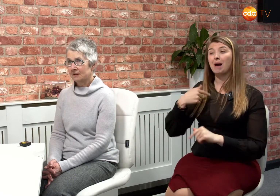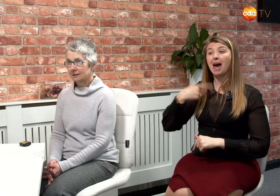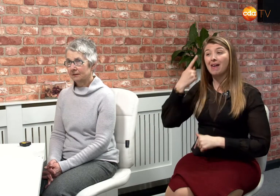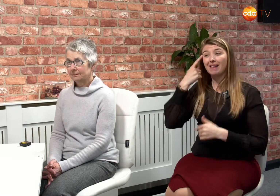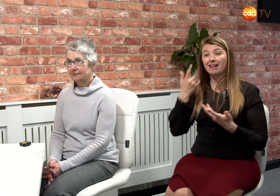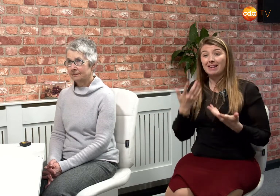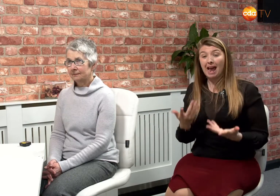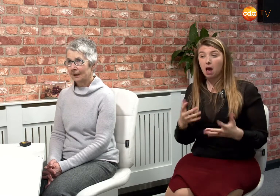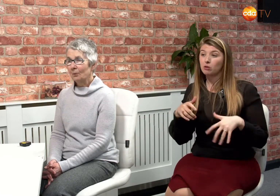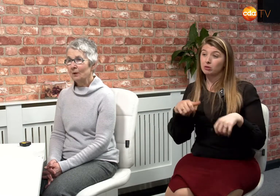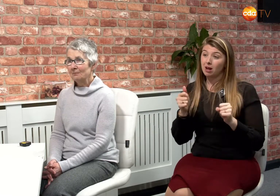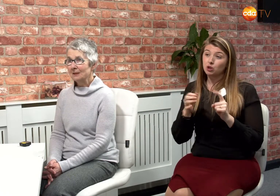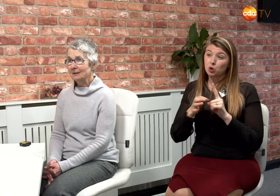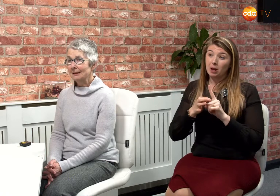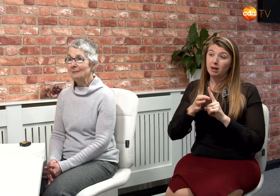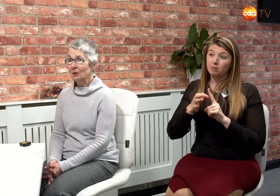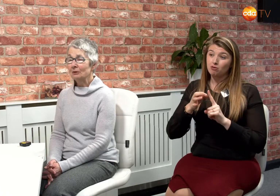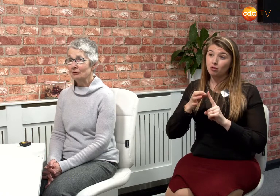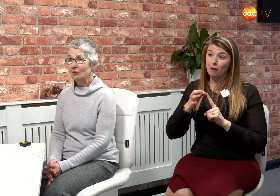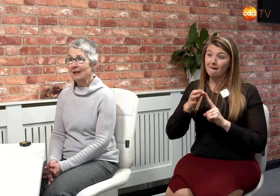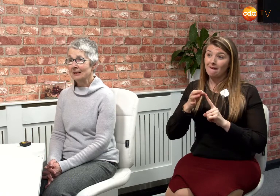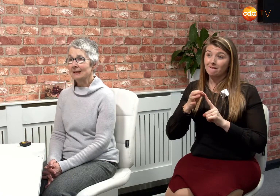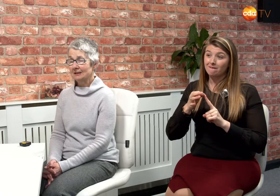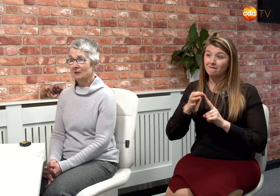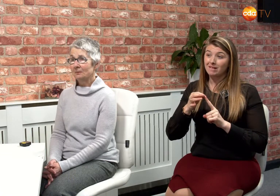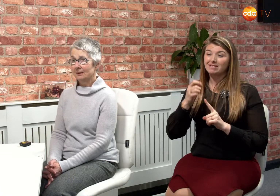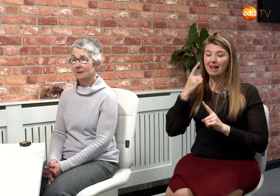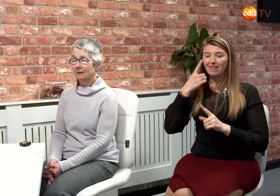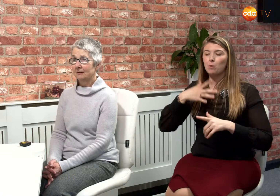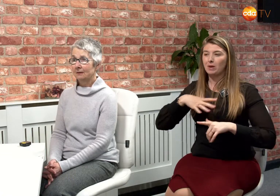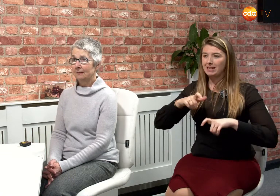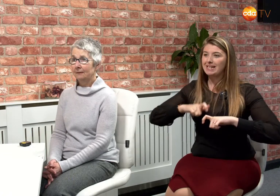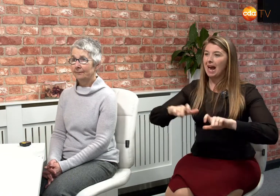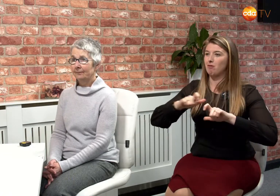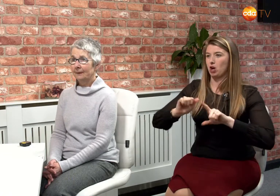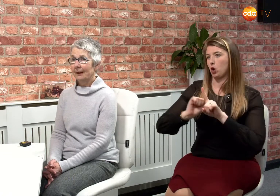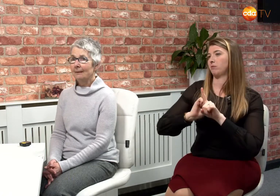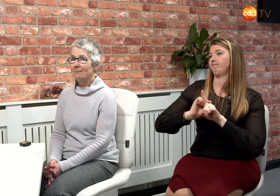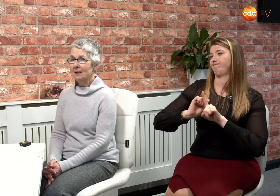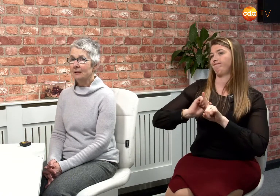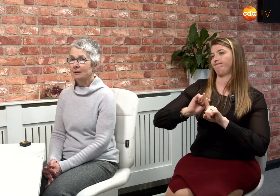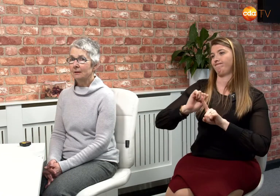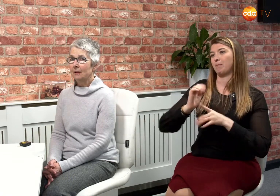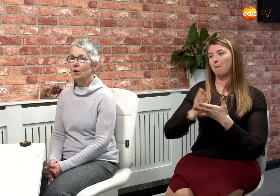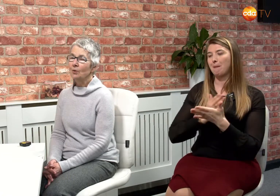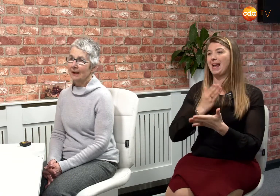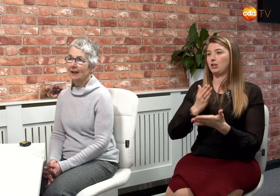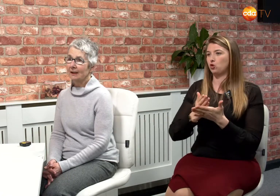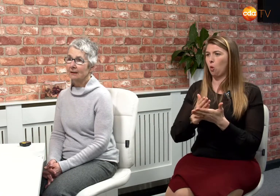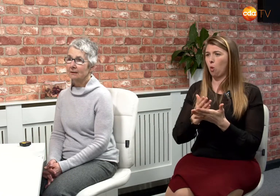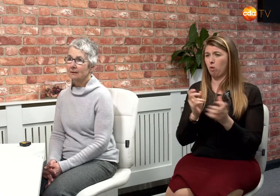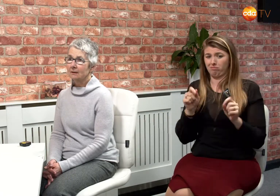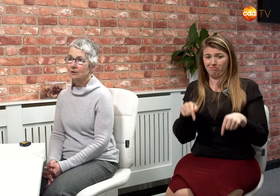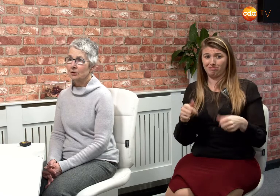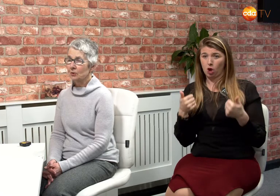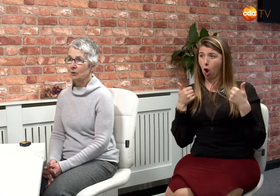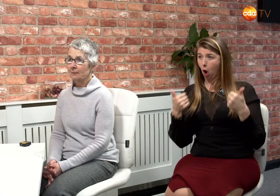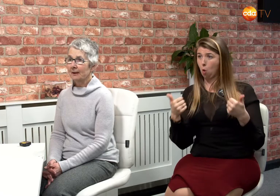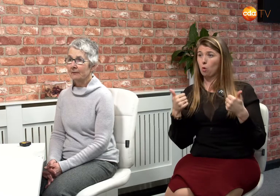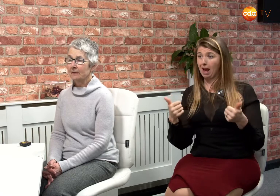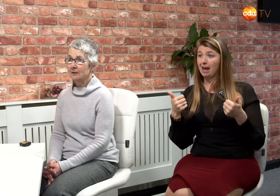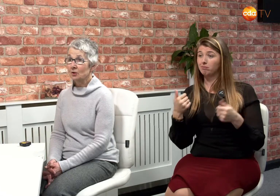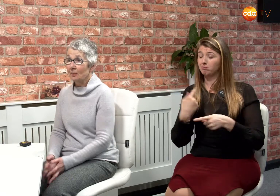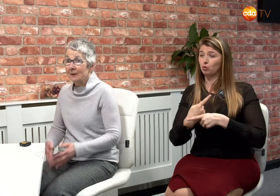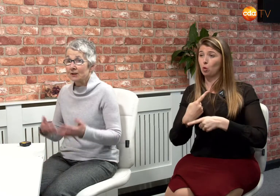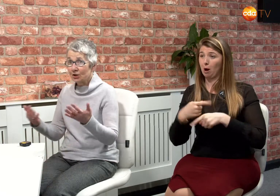getting better, and we must keep on trying to get it better and make it okay to